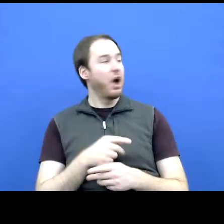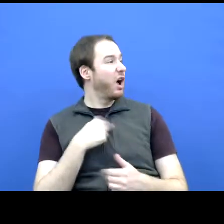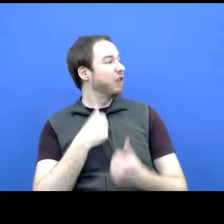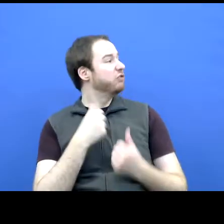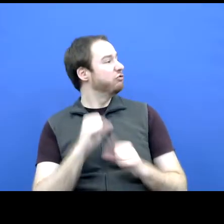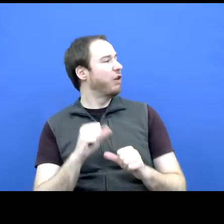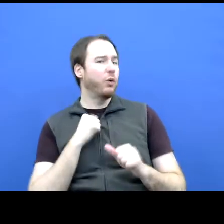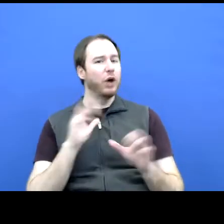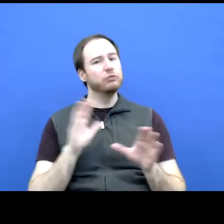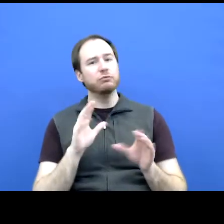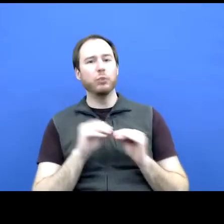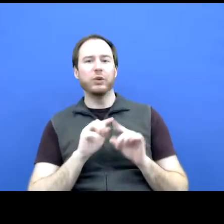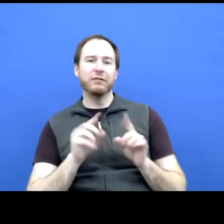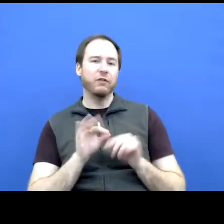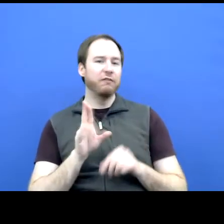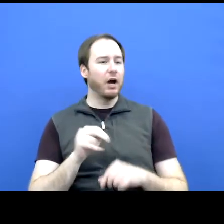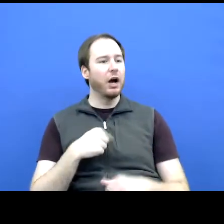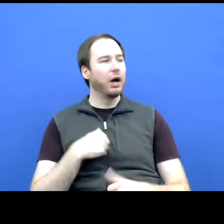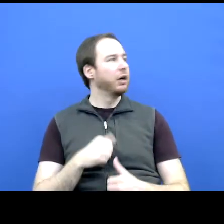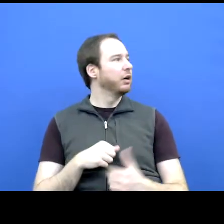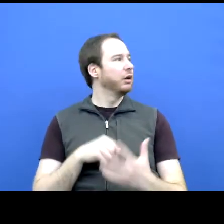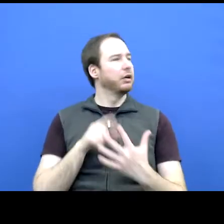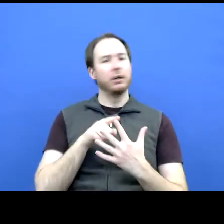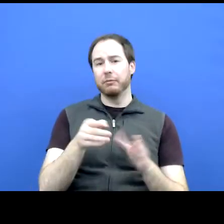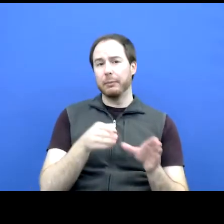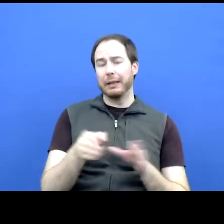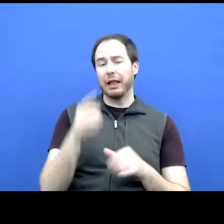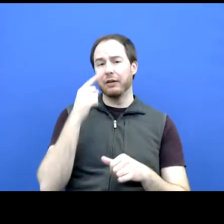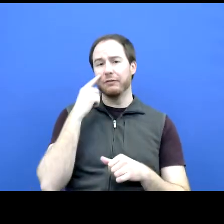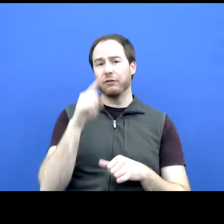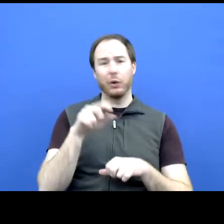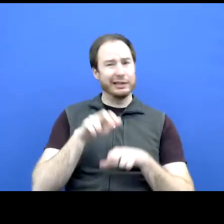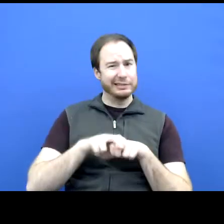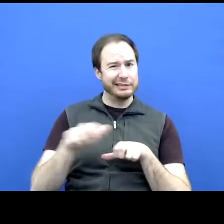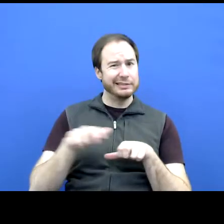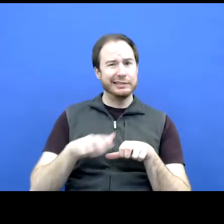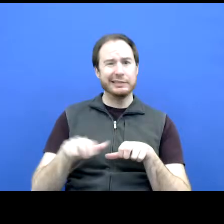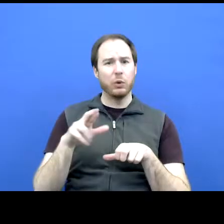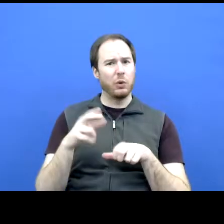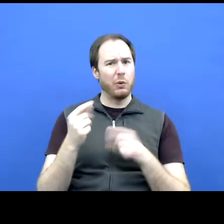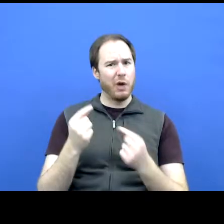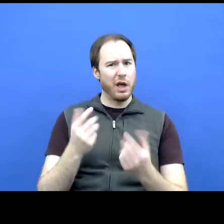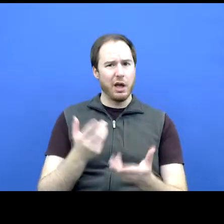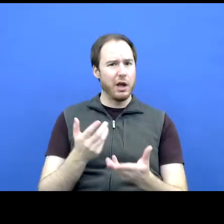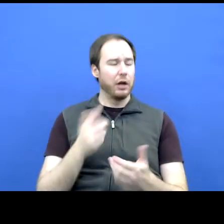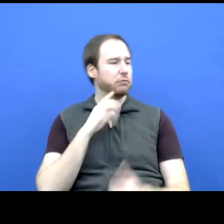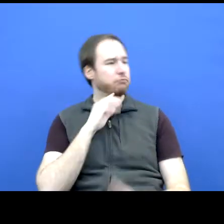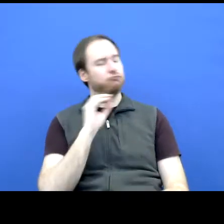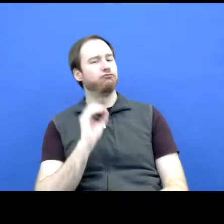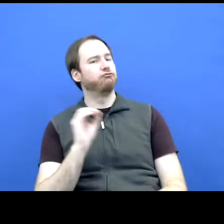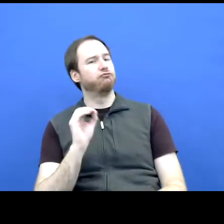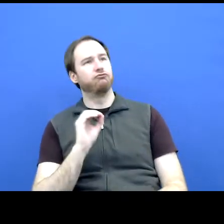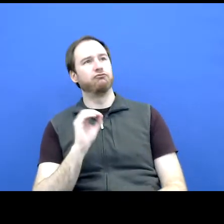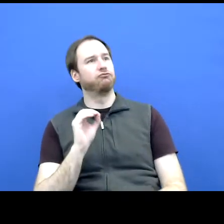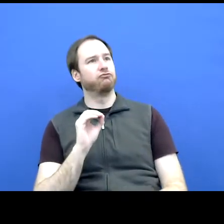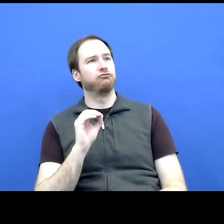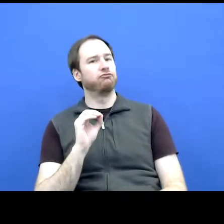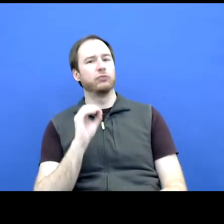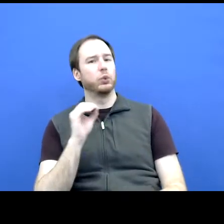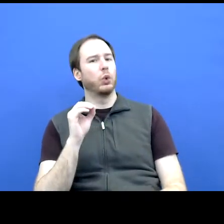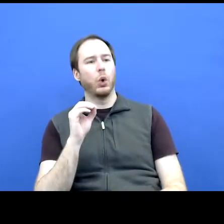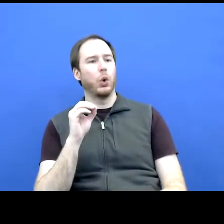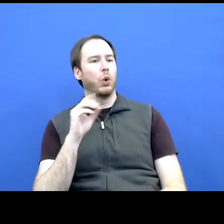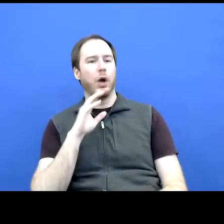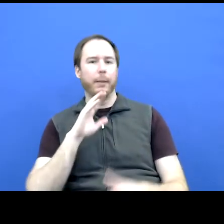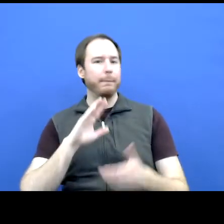to do something a little different, a little fun. Right. Is there a plan for any seating or anything along those lines? Nope. No intention of